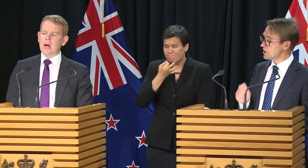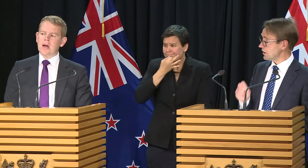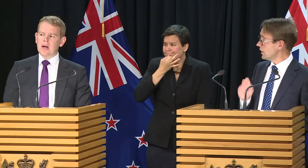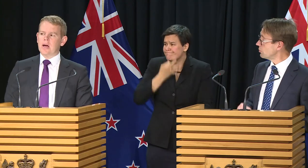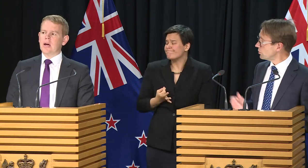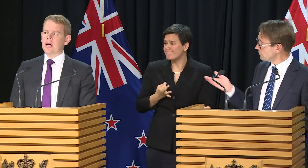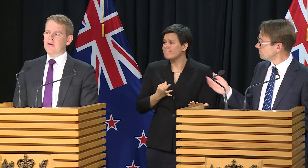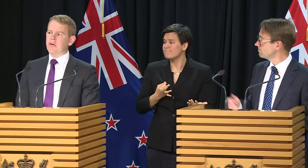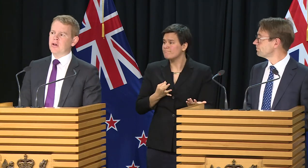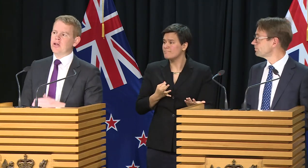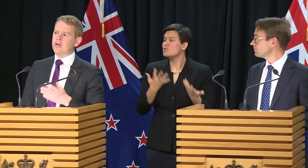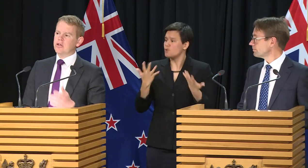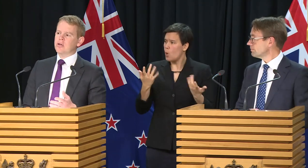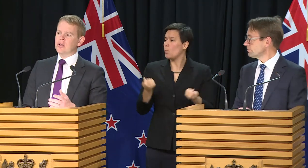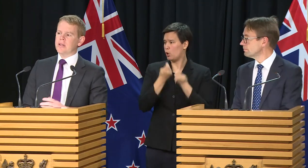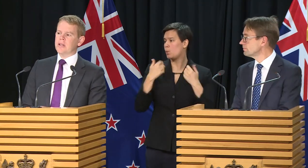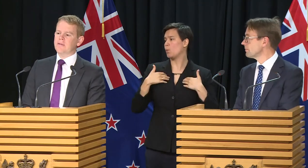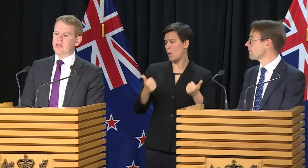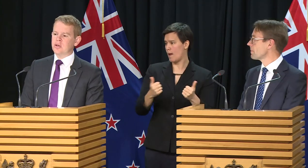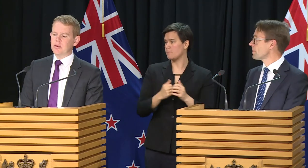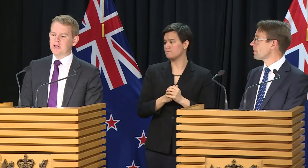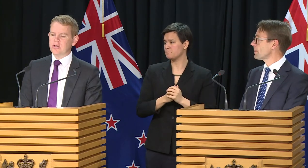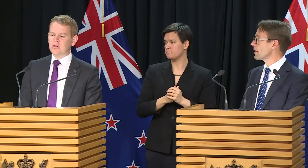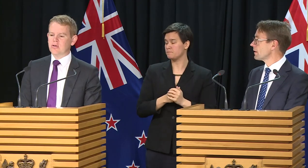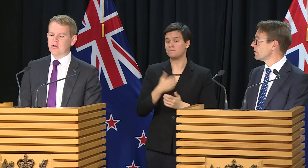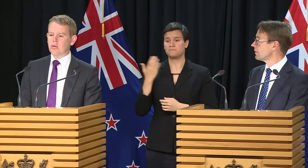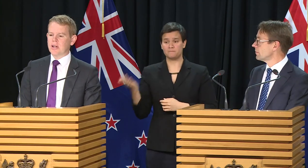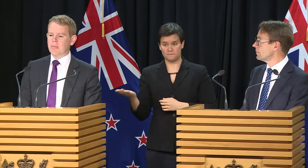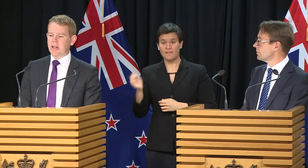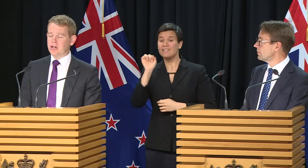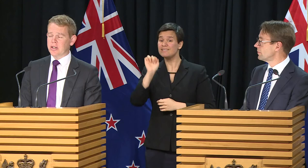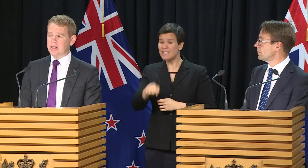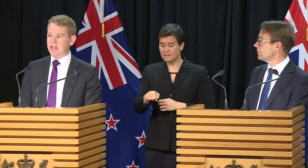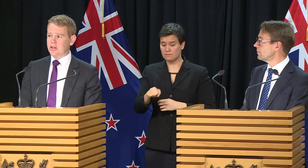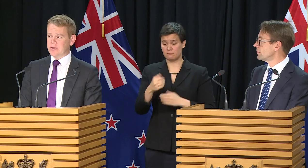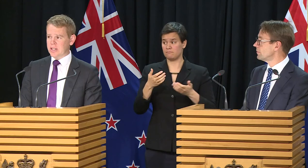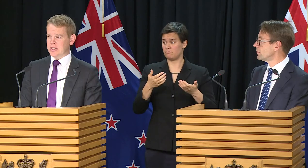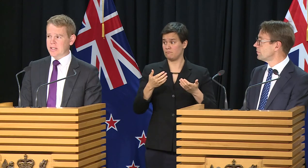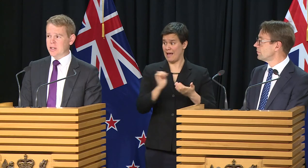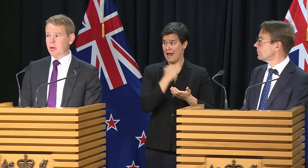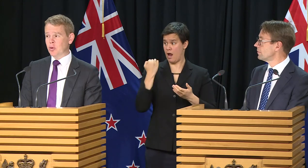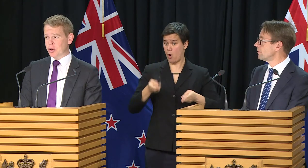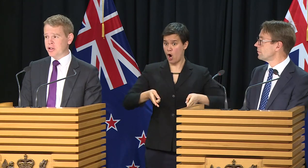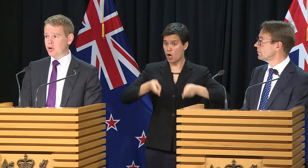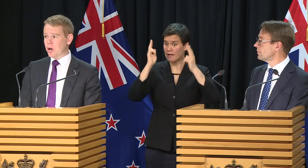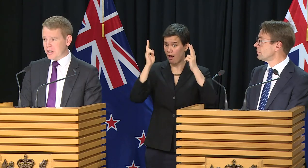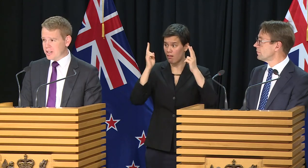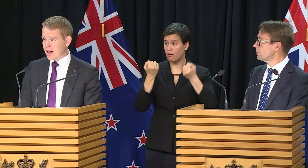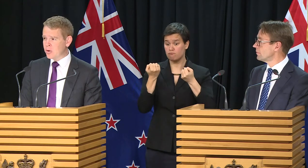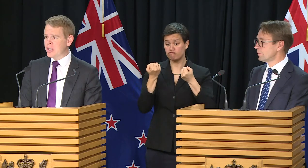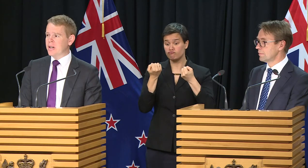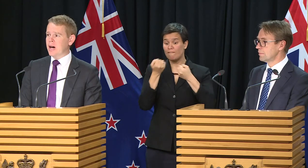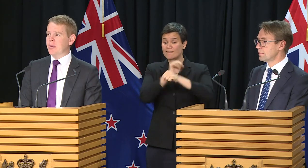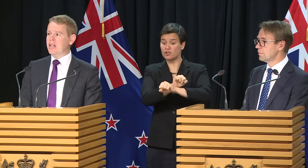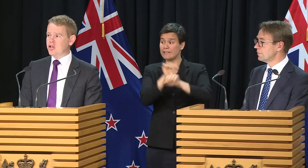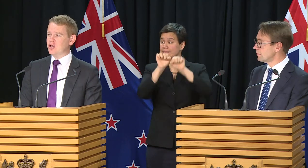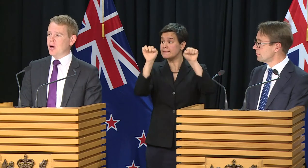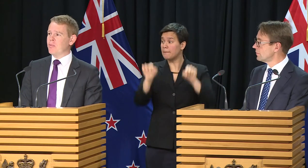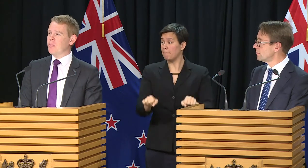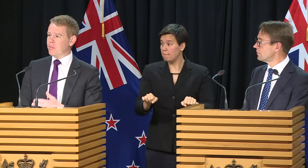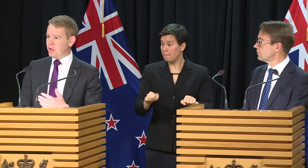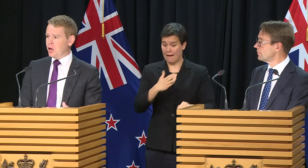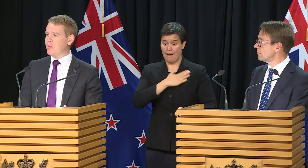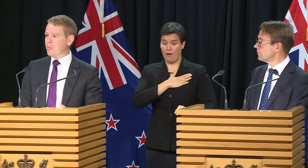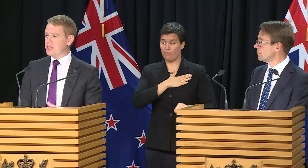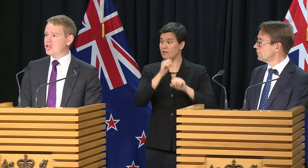to protect our border. If I could note too that the infection prevention and control in our managed isolation facilities has been audited twice now. Each